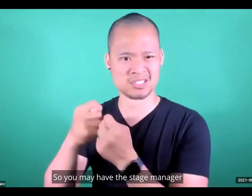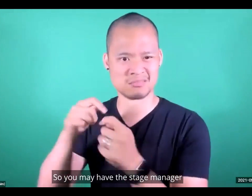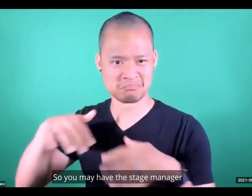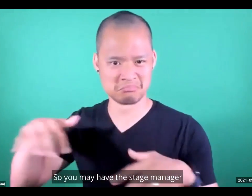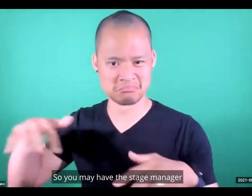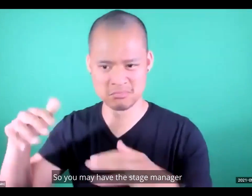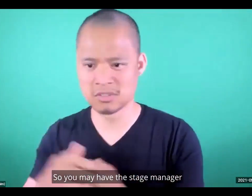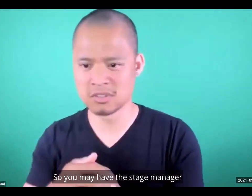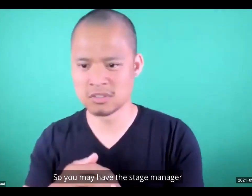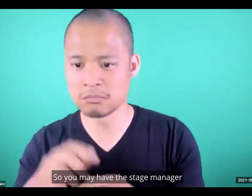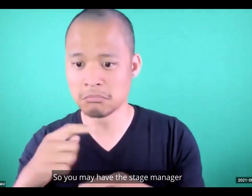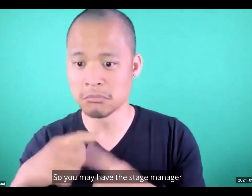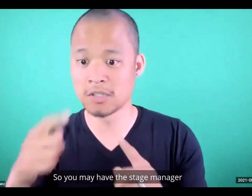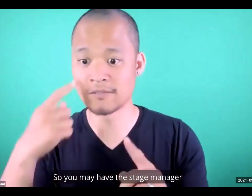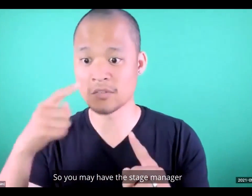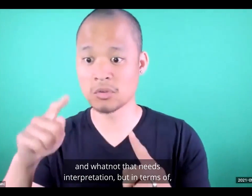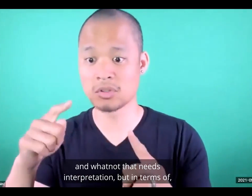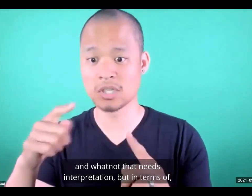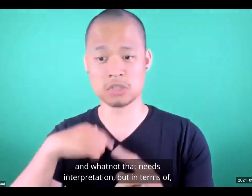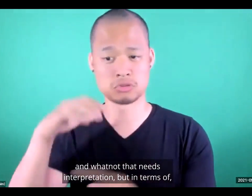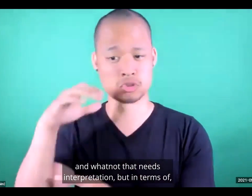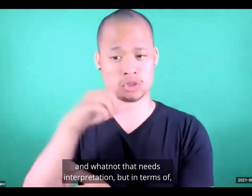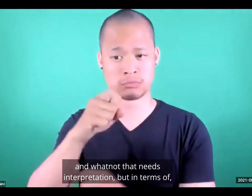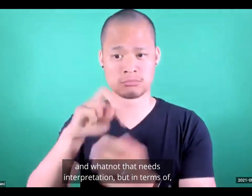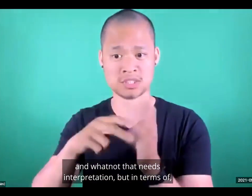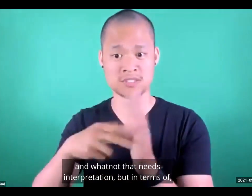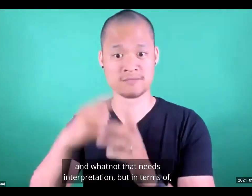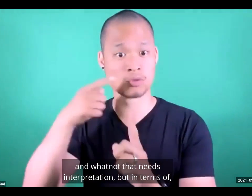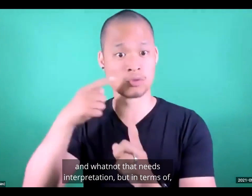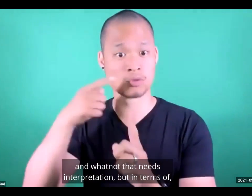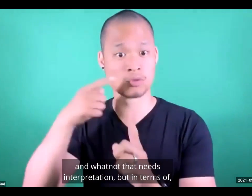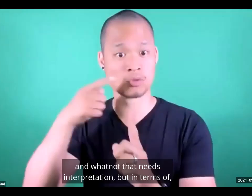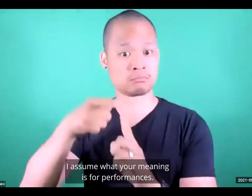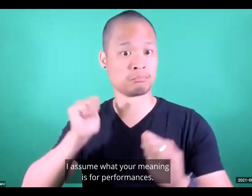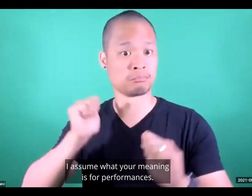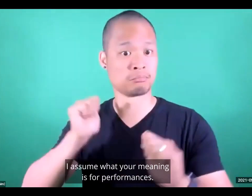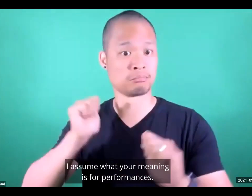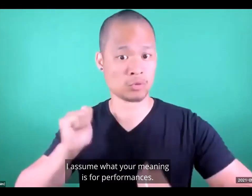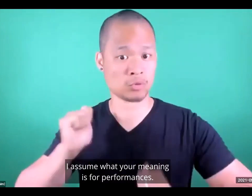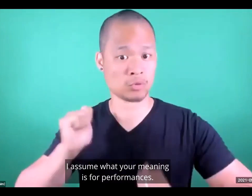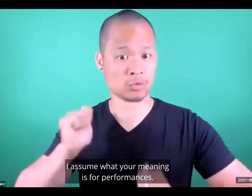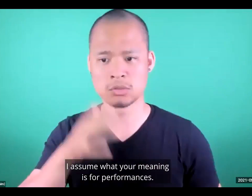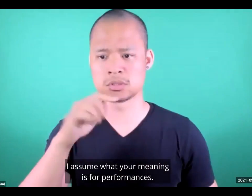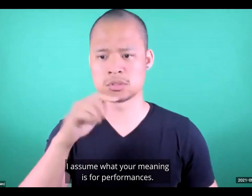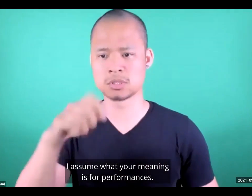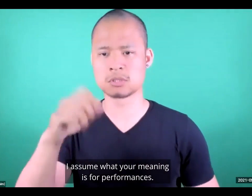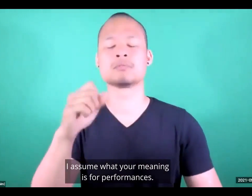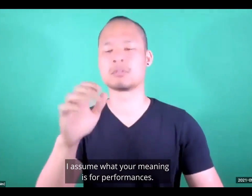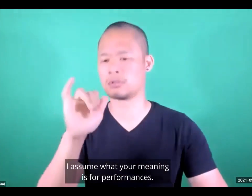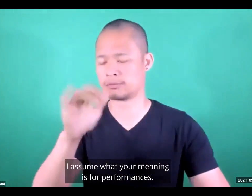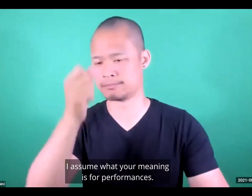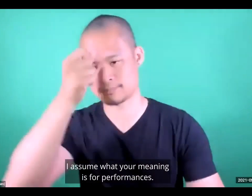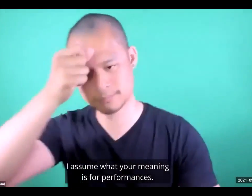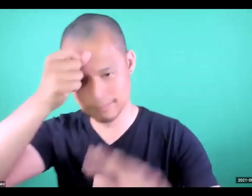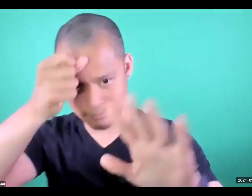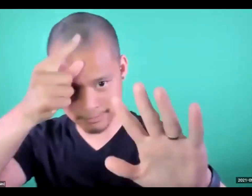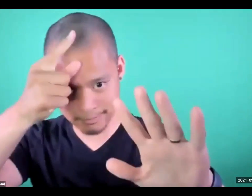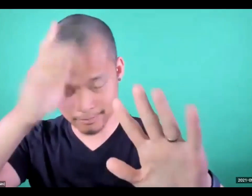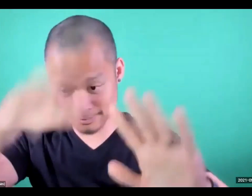So you may have, the stage manager and whatnot that needs interpretation. But in terms of, I assume what your meaning is for